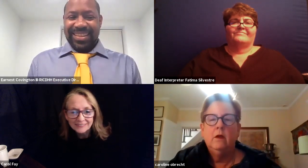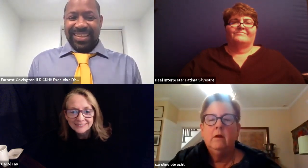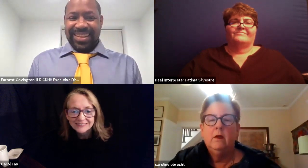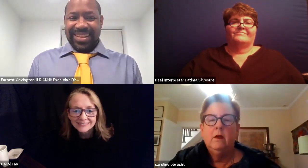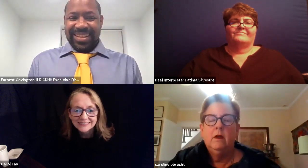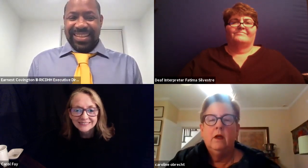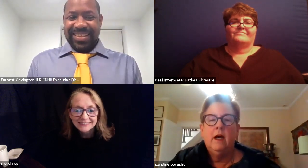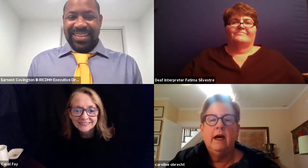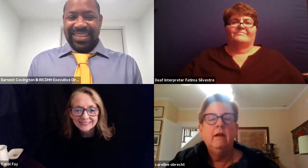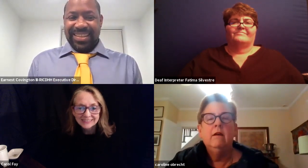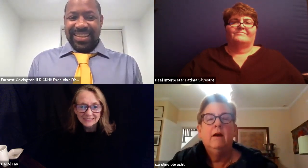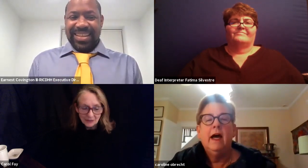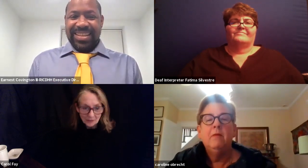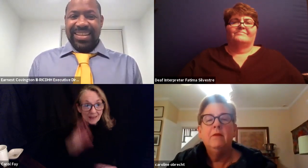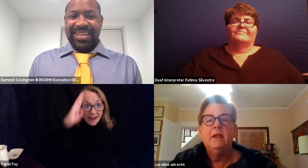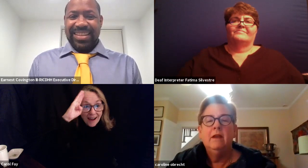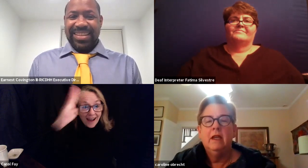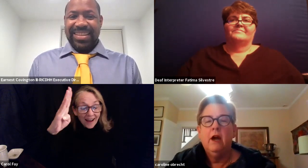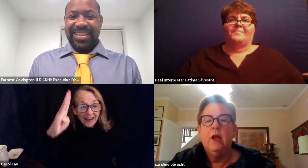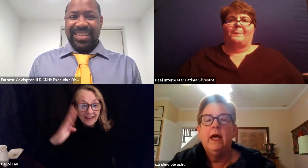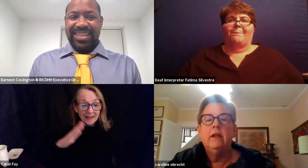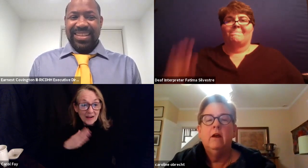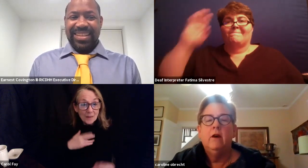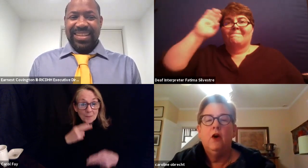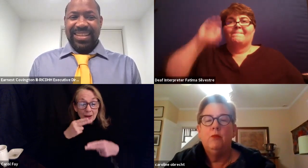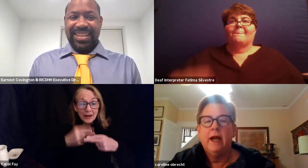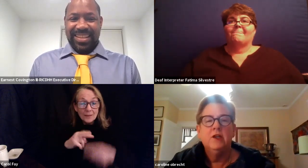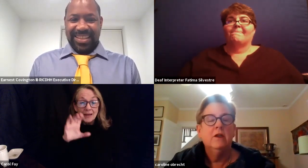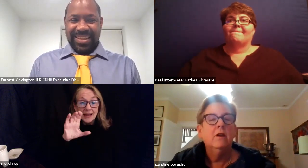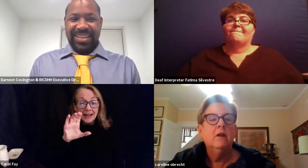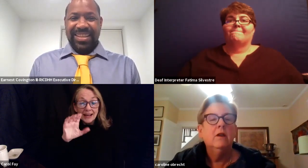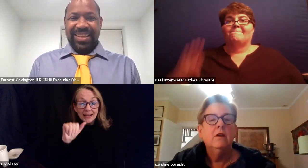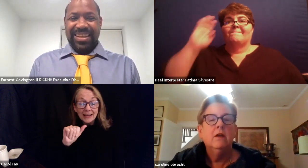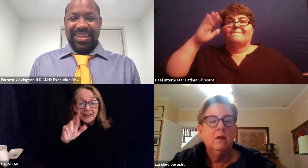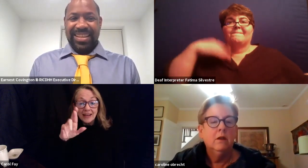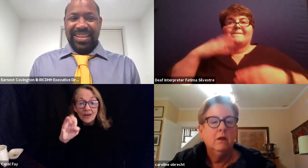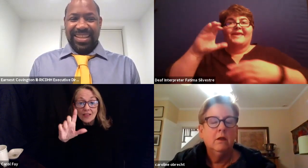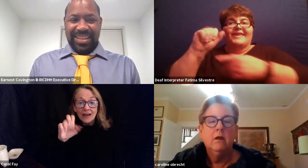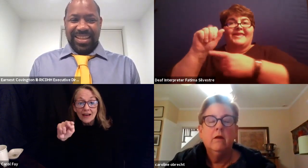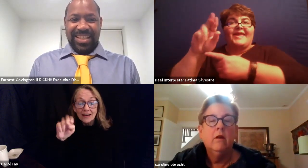Caroline. Hi, I'm Caroline. Carol, sorry.